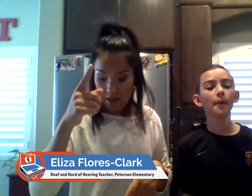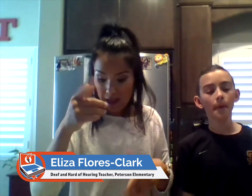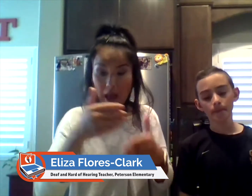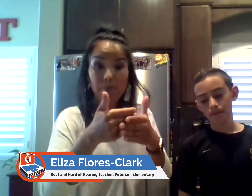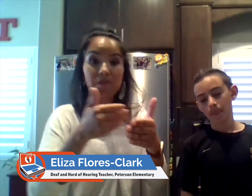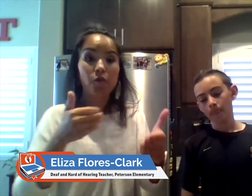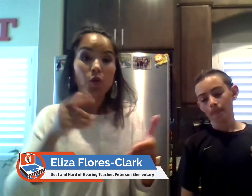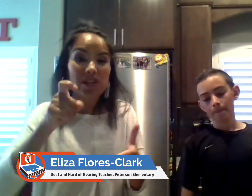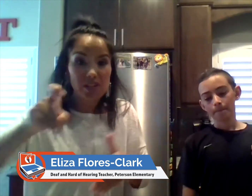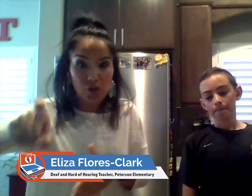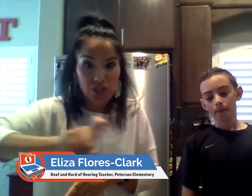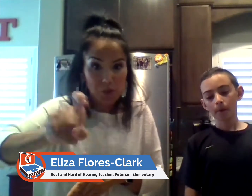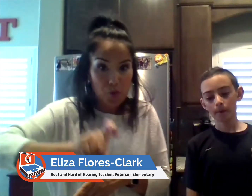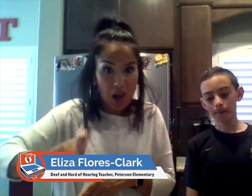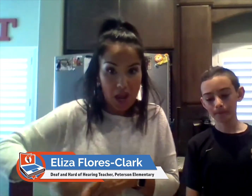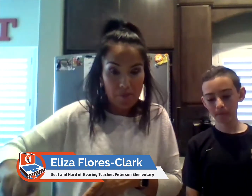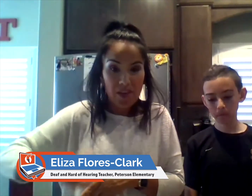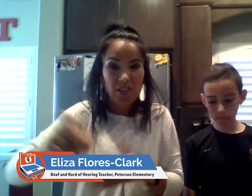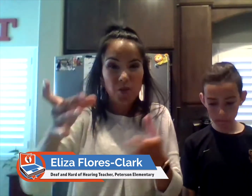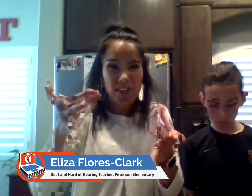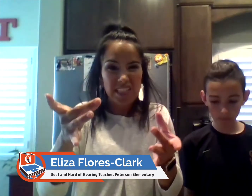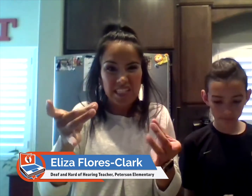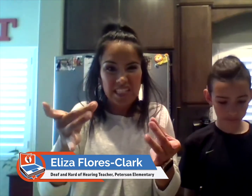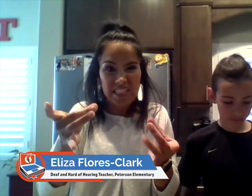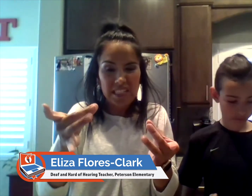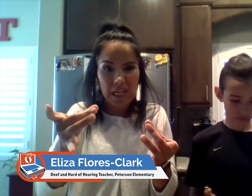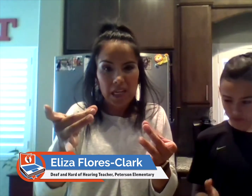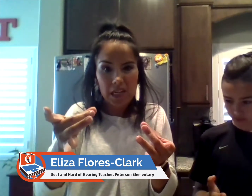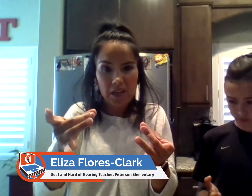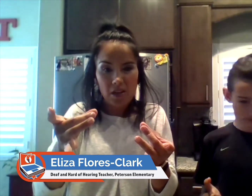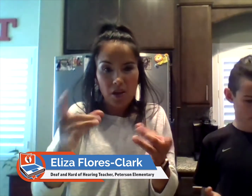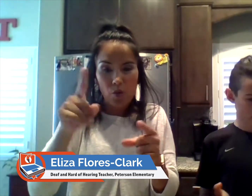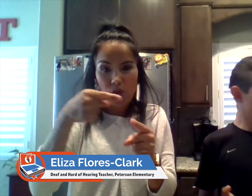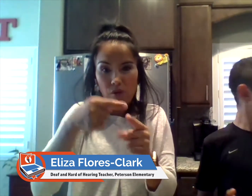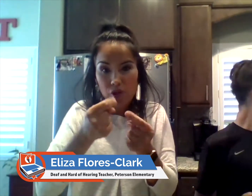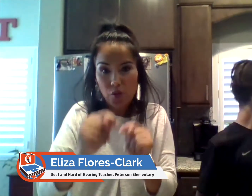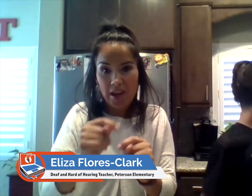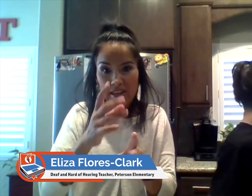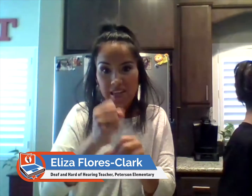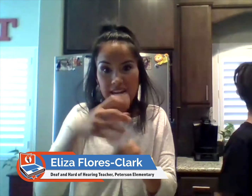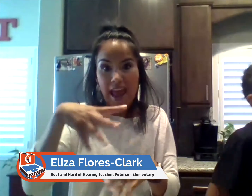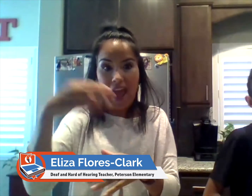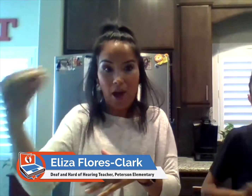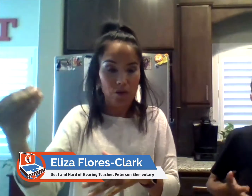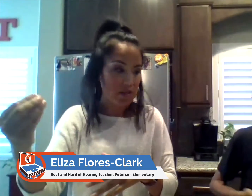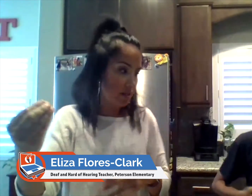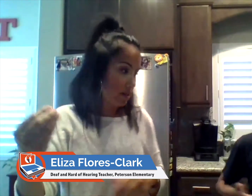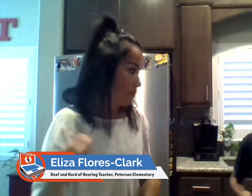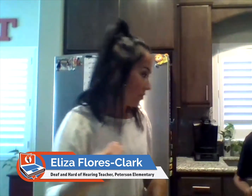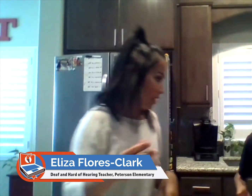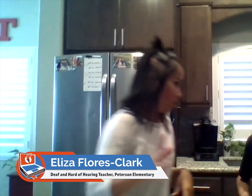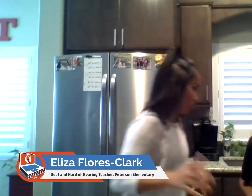And before, we need to spray so it doesn't stick when we're trying to get it out. I'll grab